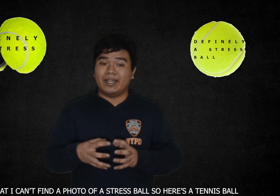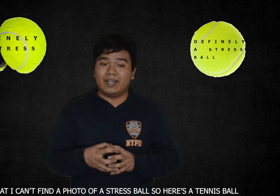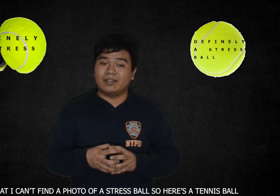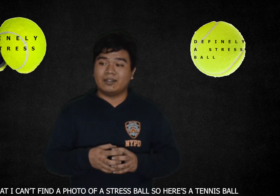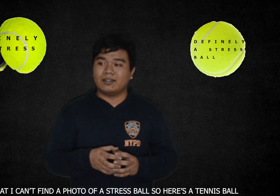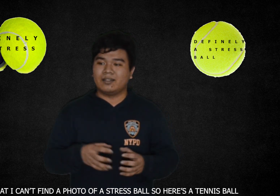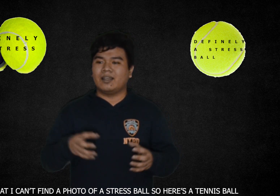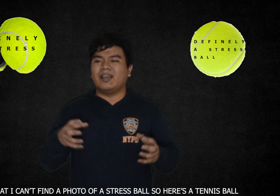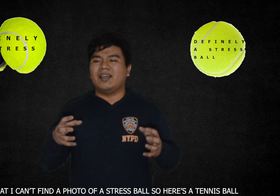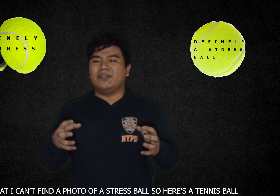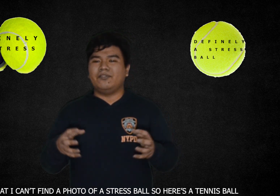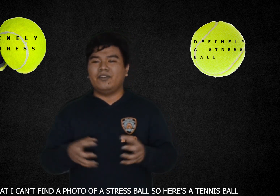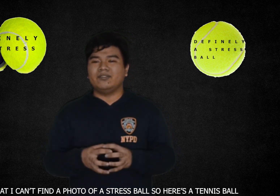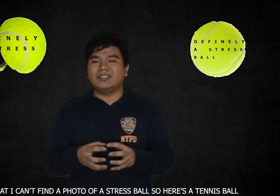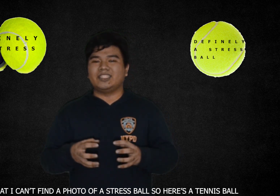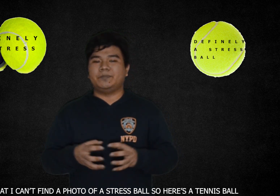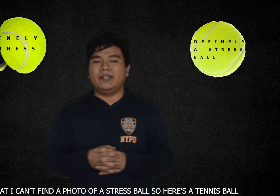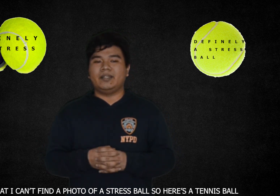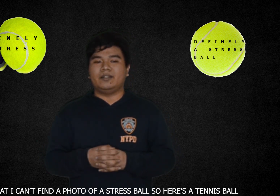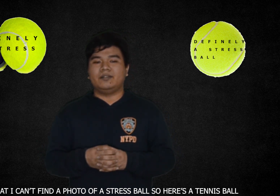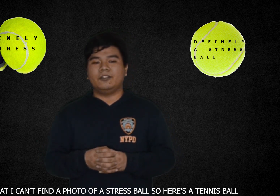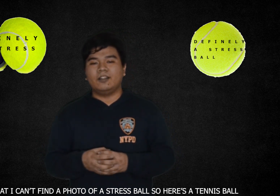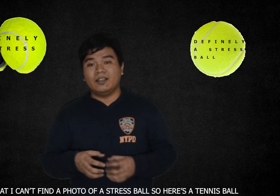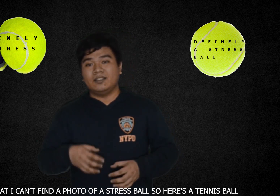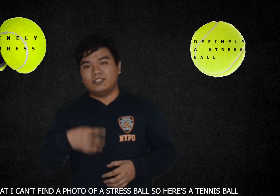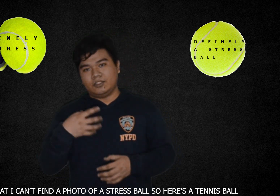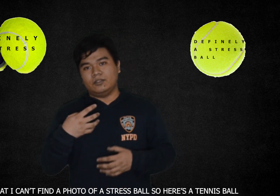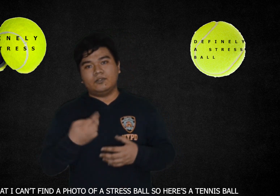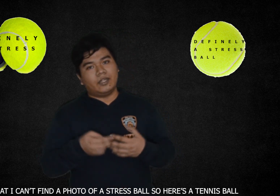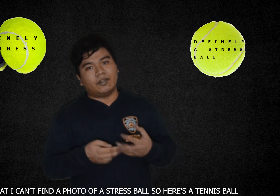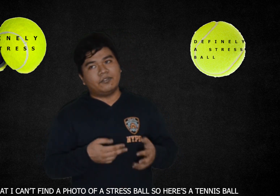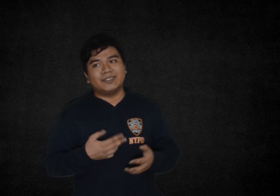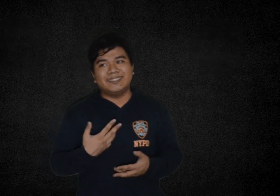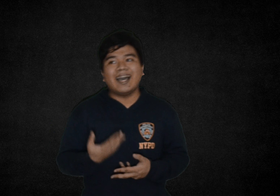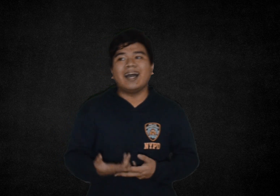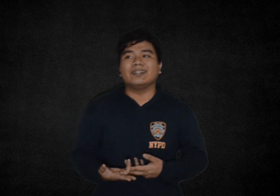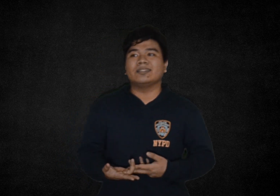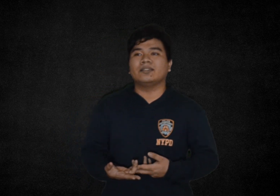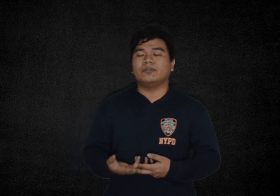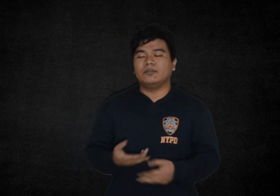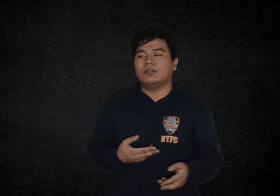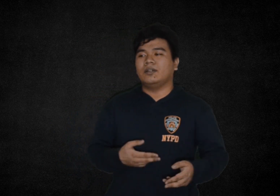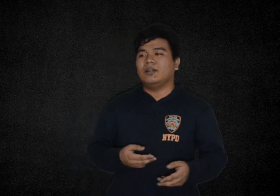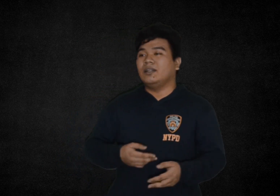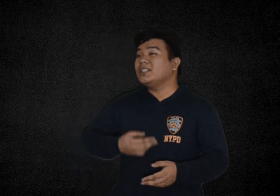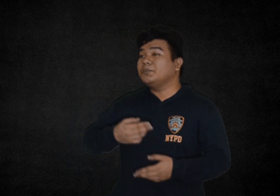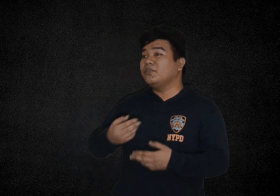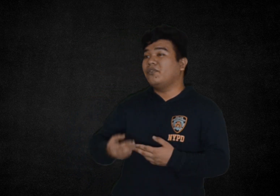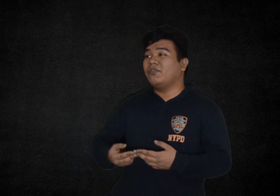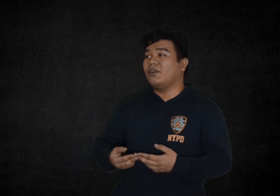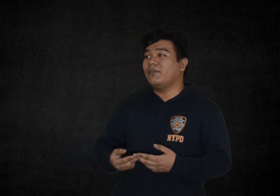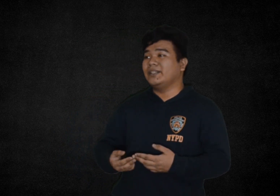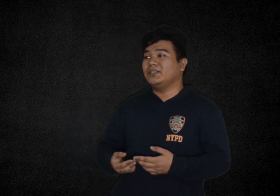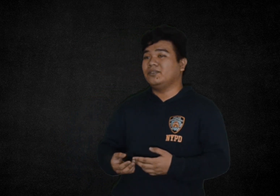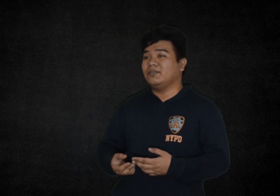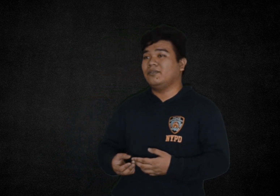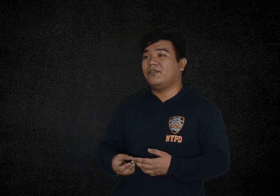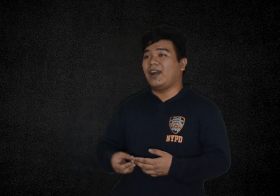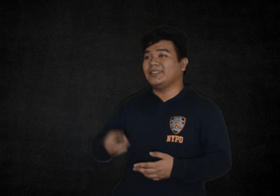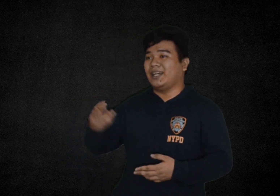again, it forms a sphere. So enough for that, let's move forward to